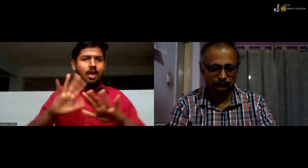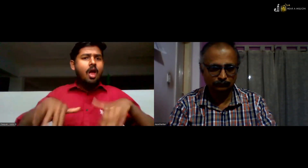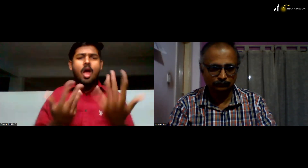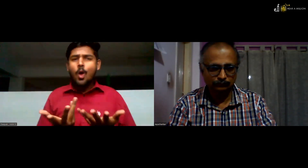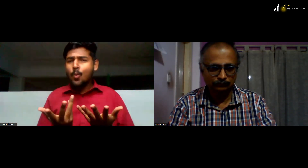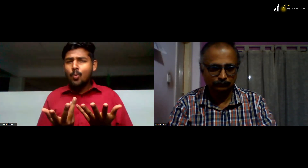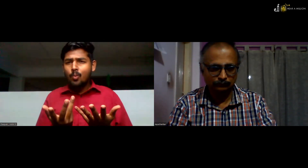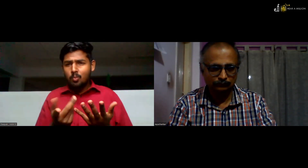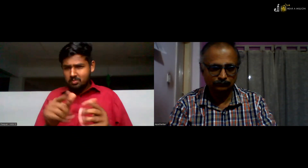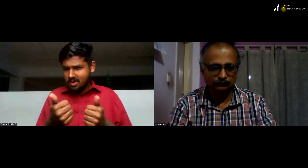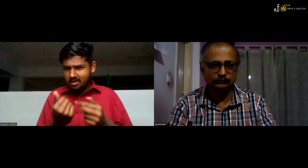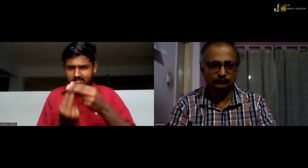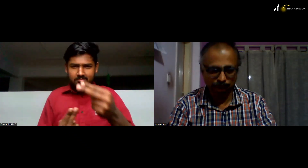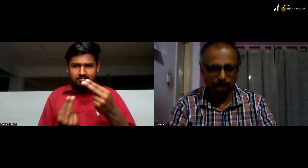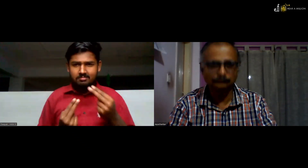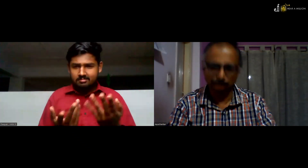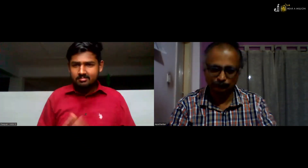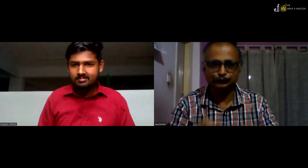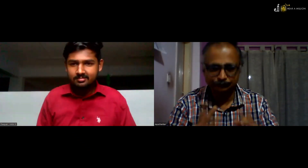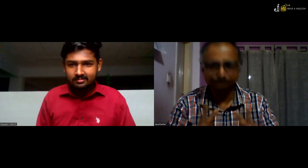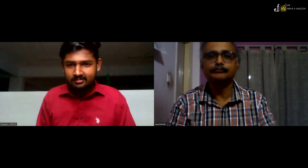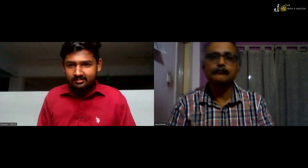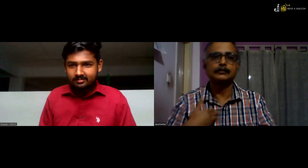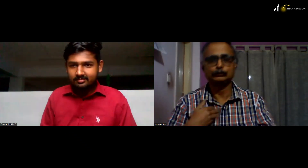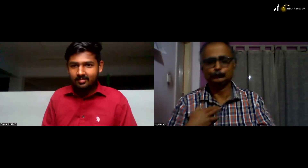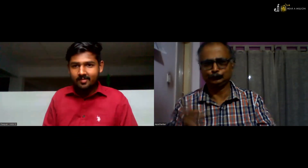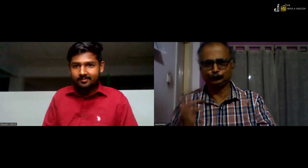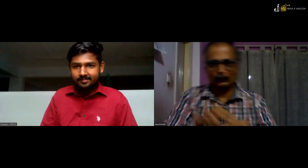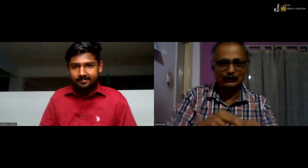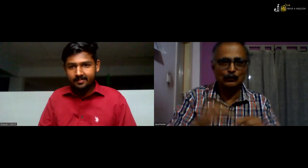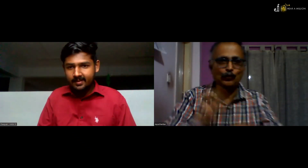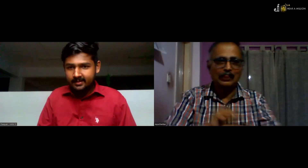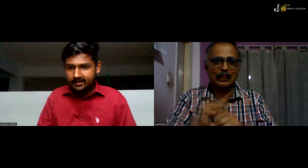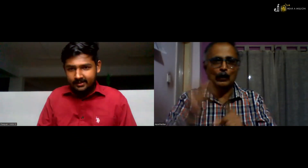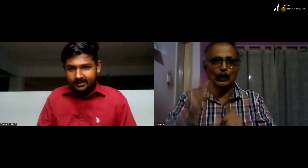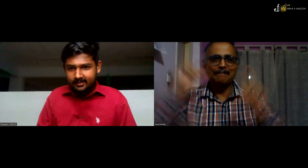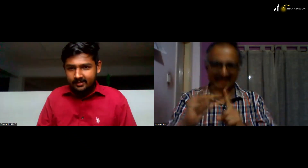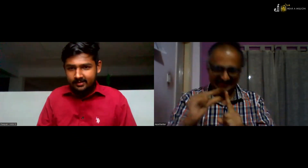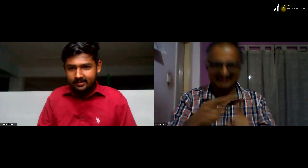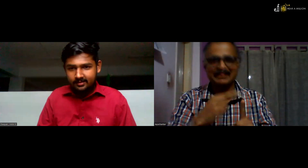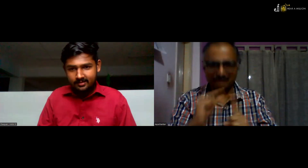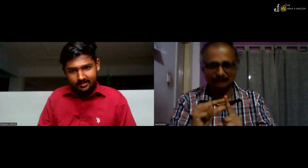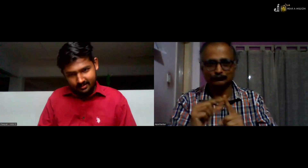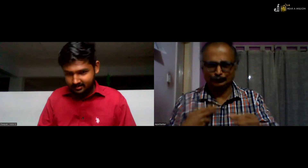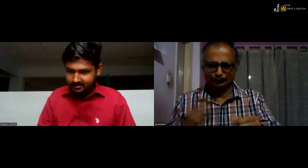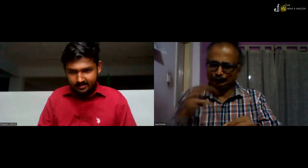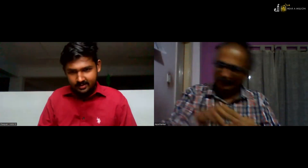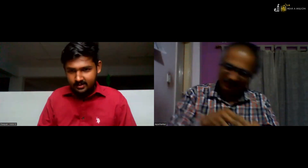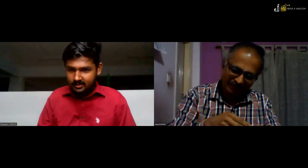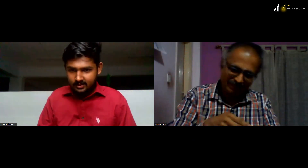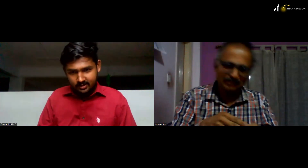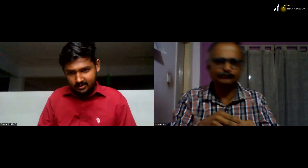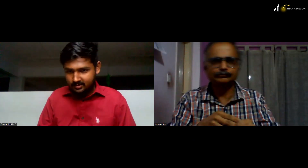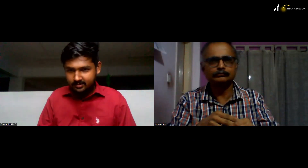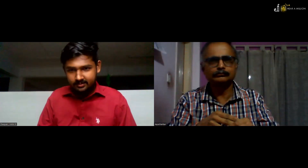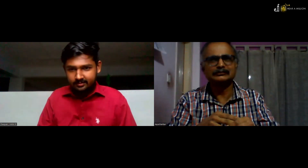like, what made you to travel along in the nation? Could you please share that? Yes. So I was